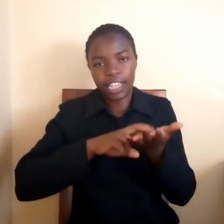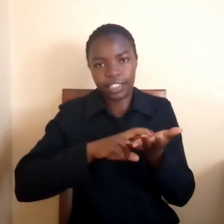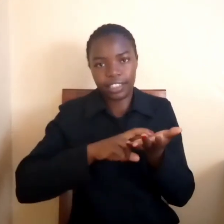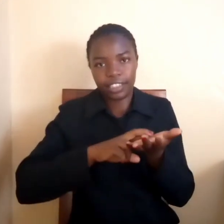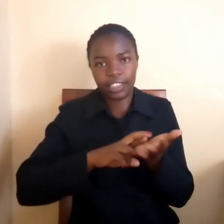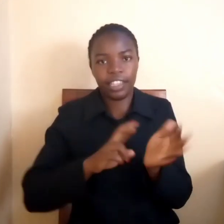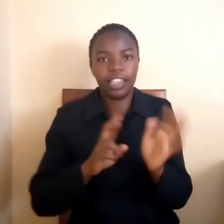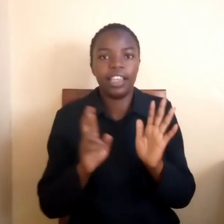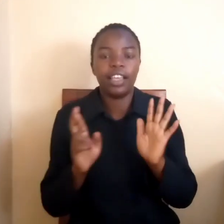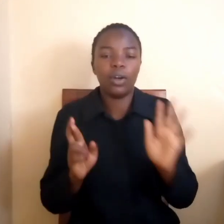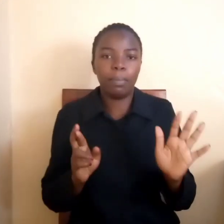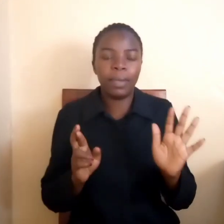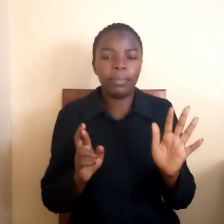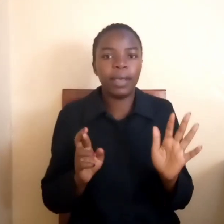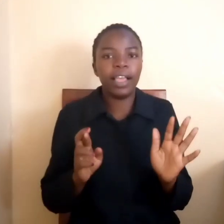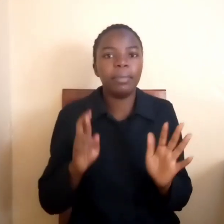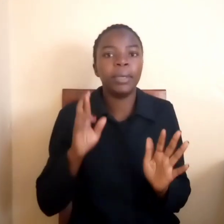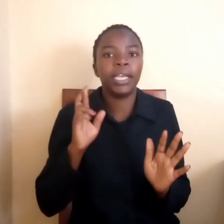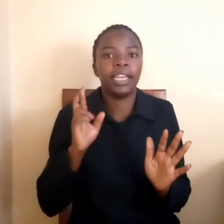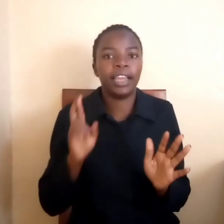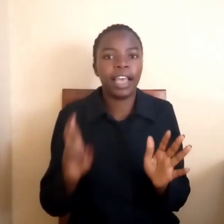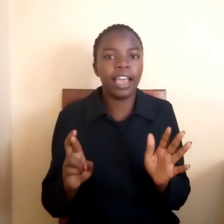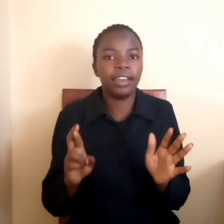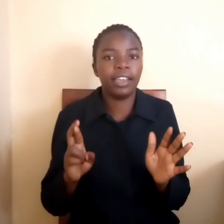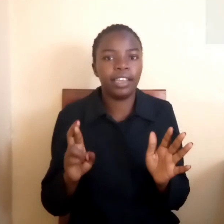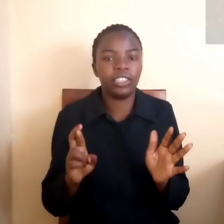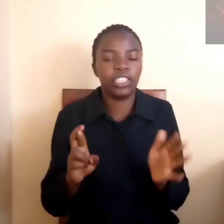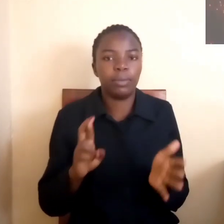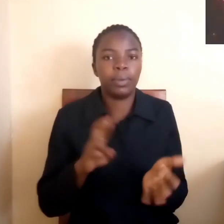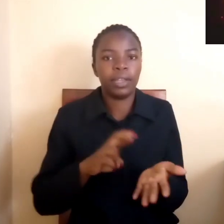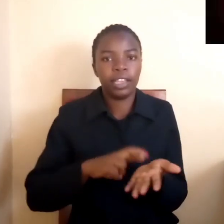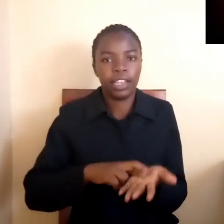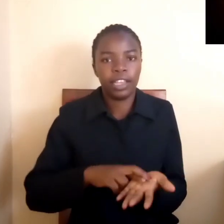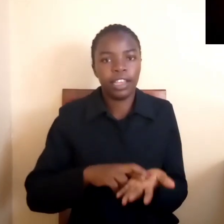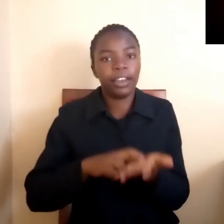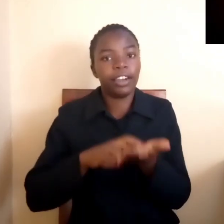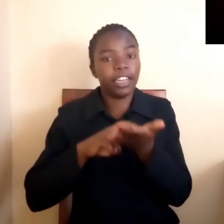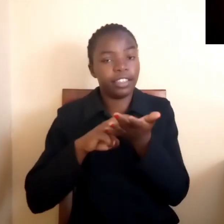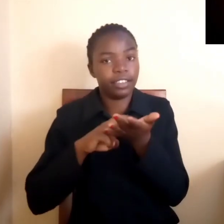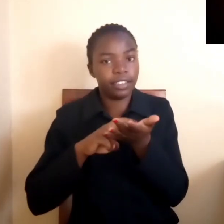raise. Open palm and add handshake. Raise,